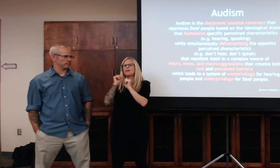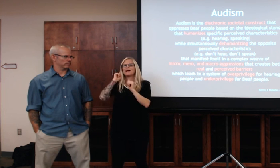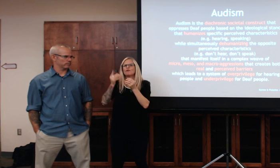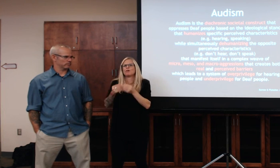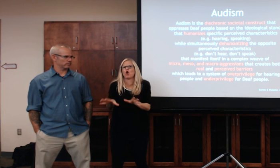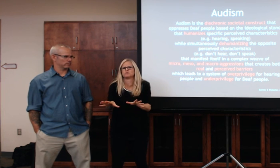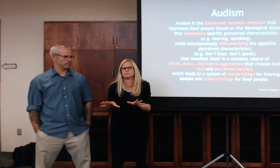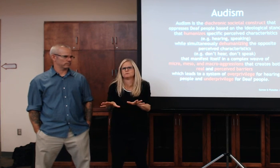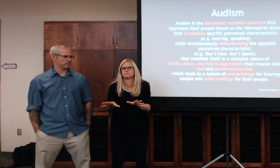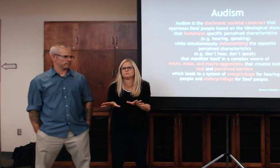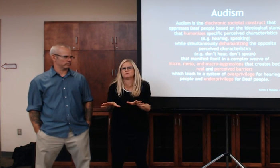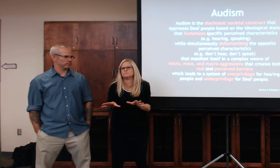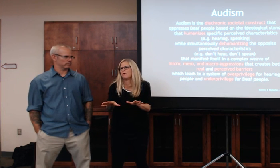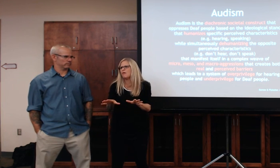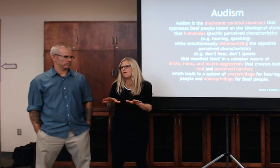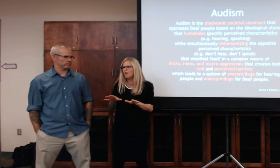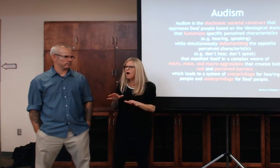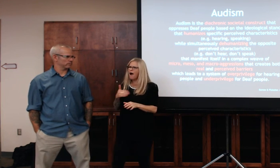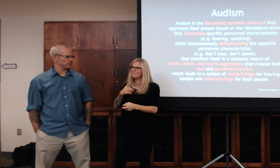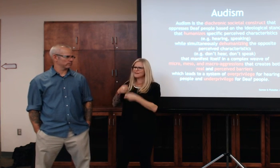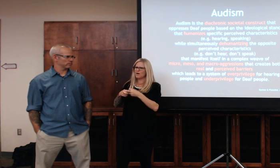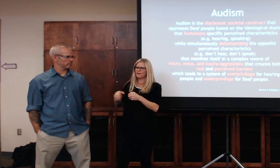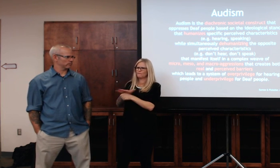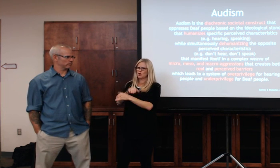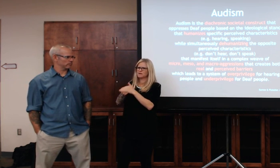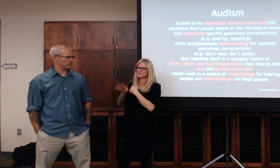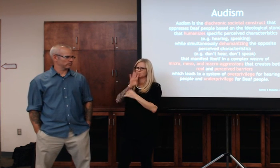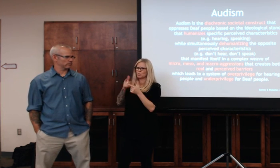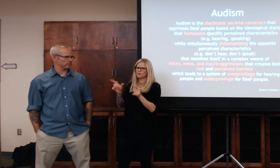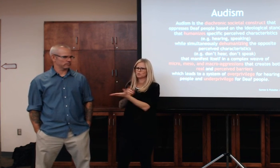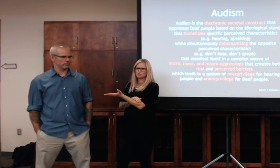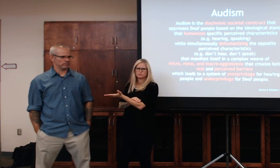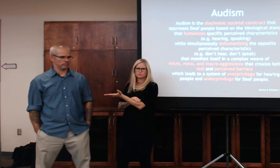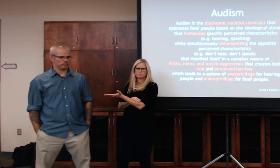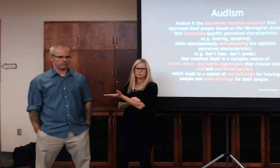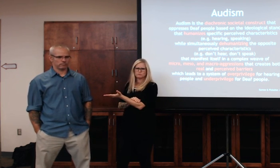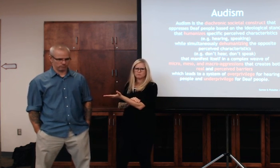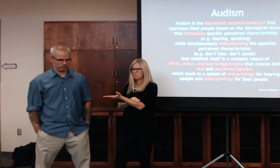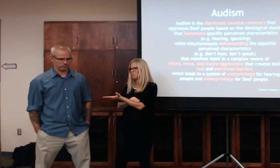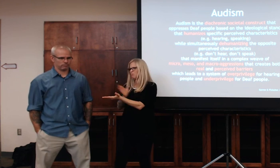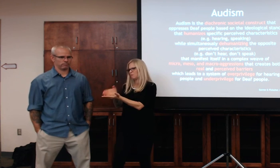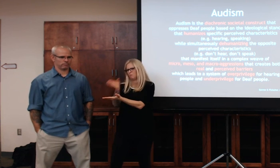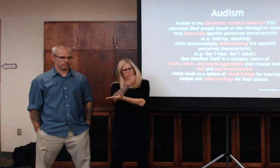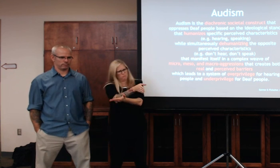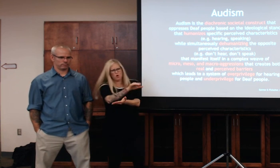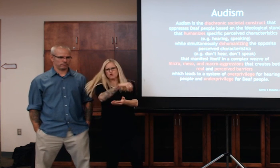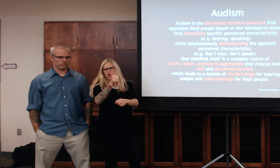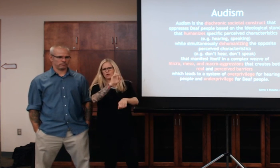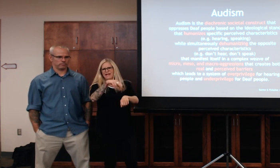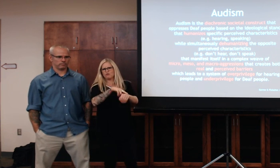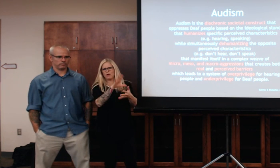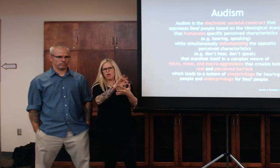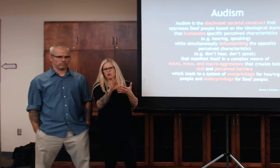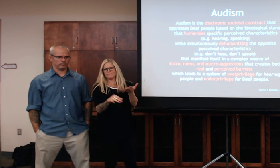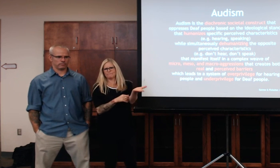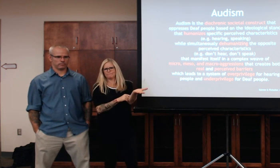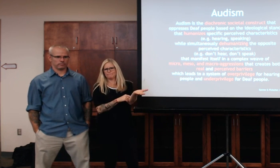a person with a hearing loss has difficulty having full access to spoken language. So there's another natural alternative.